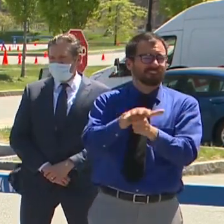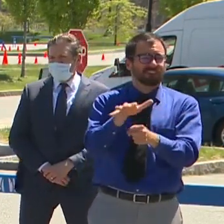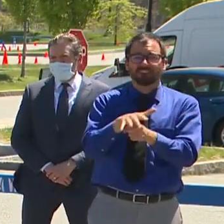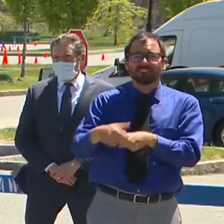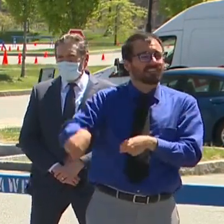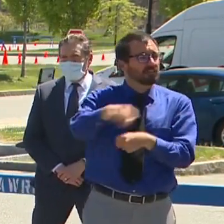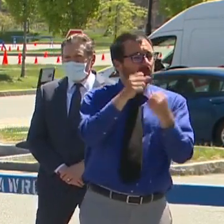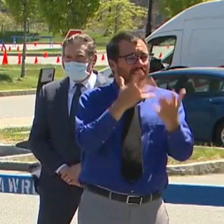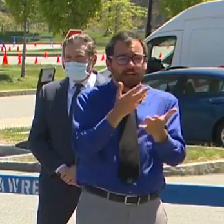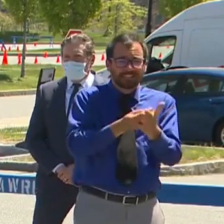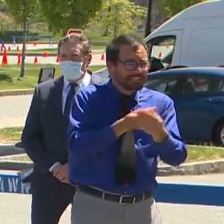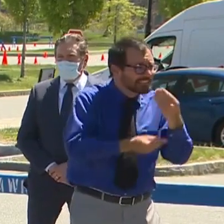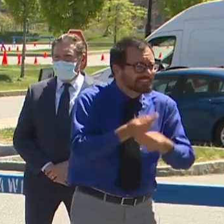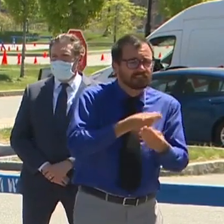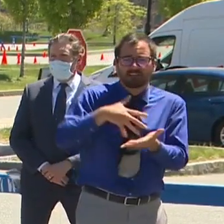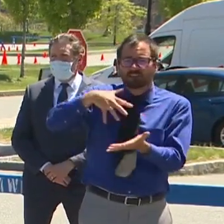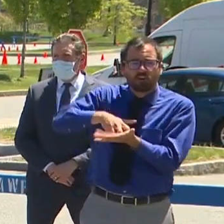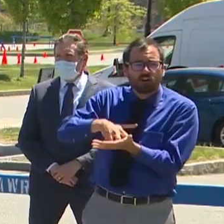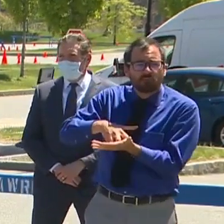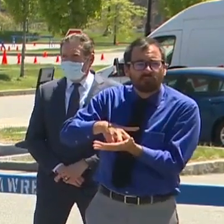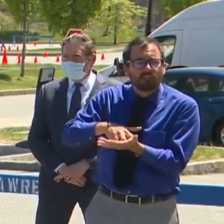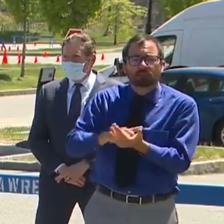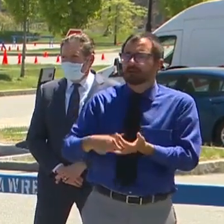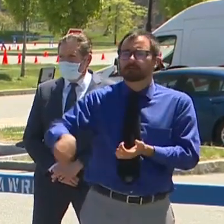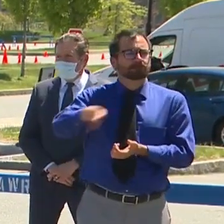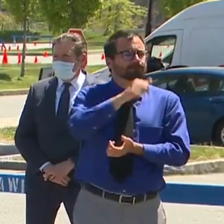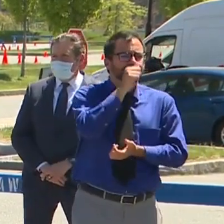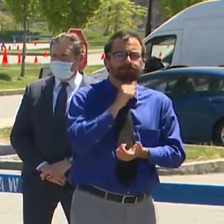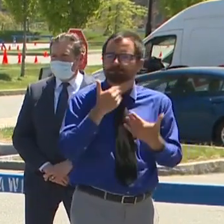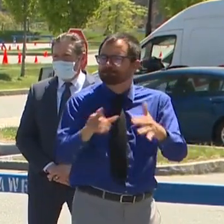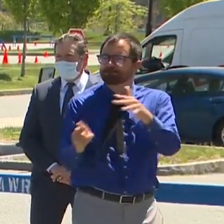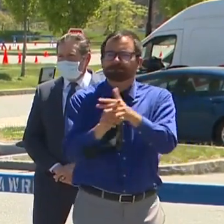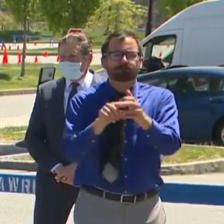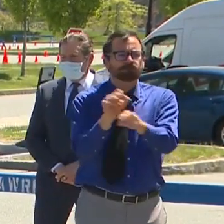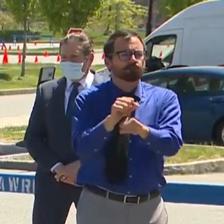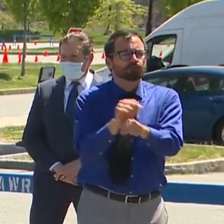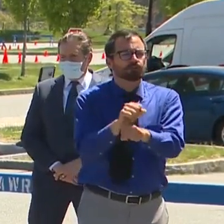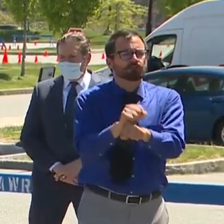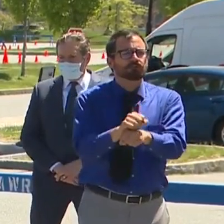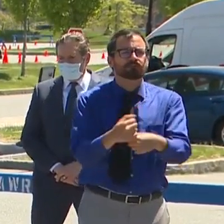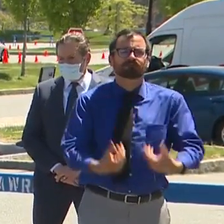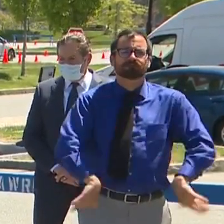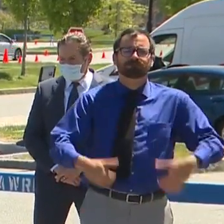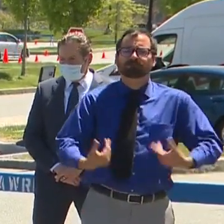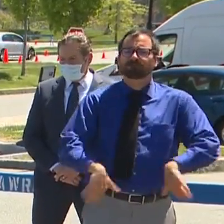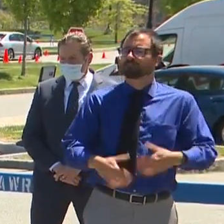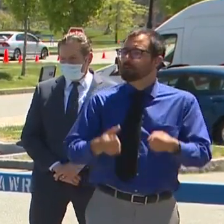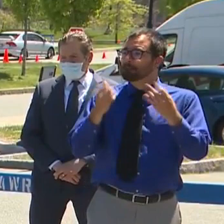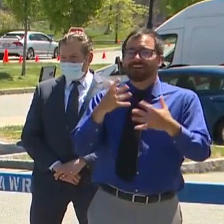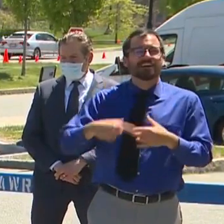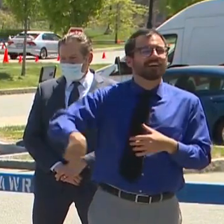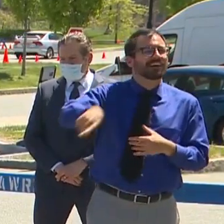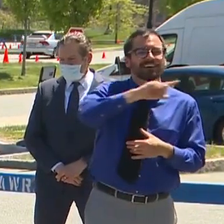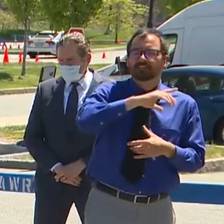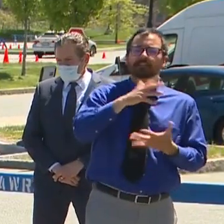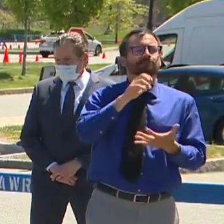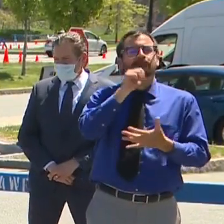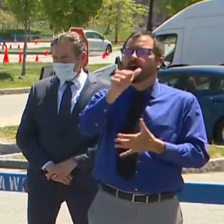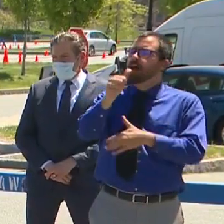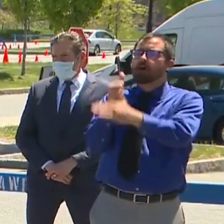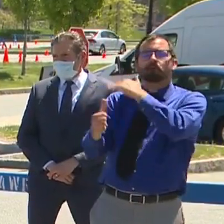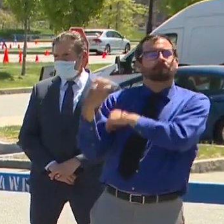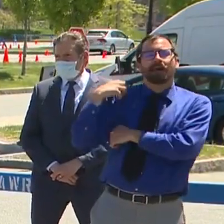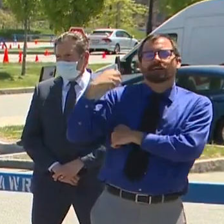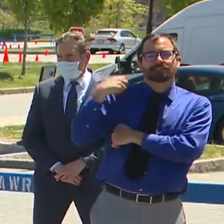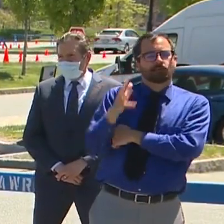with gig economy workers, we have about 1,400 Uber drivers in Lawrence and taxi drivers, all these contract workers, have had to find